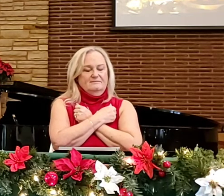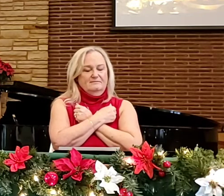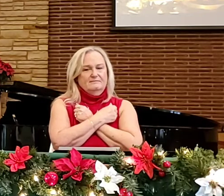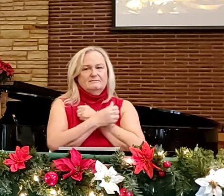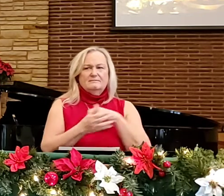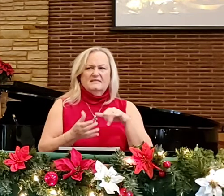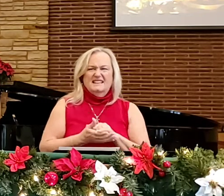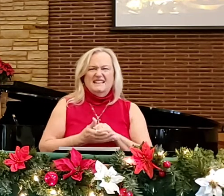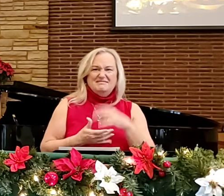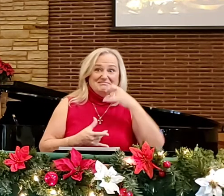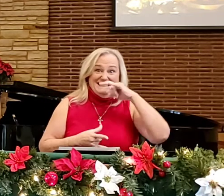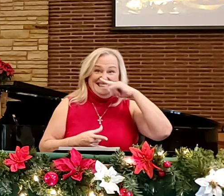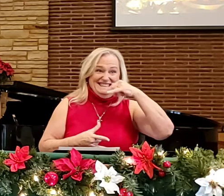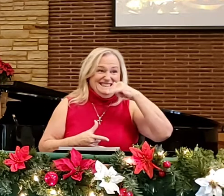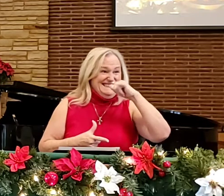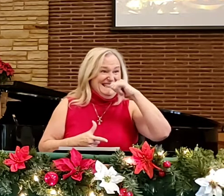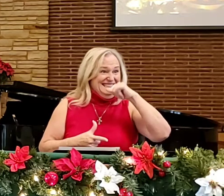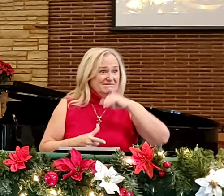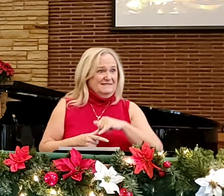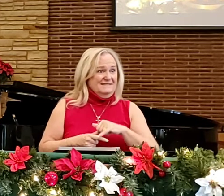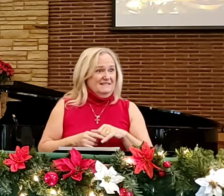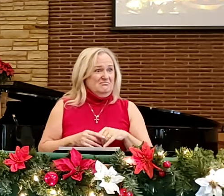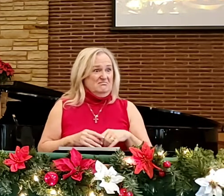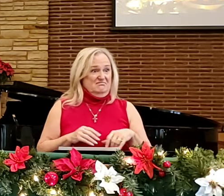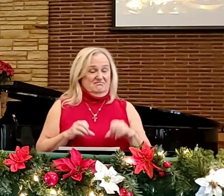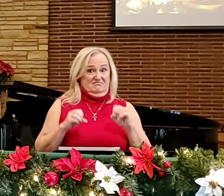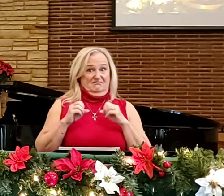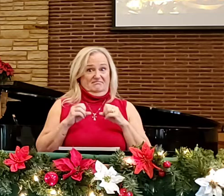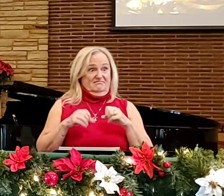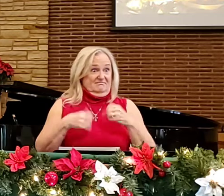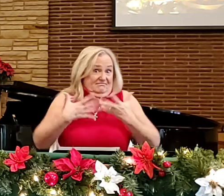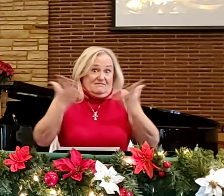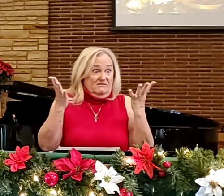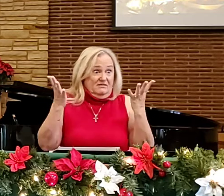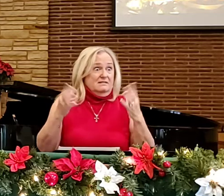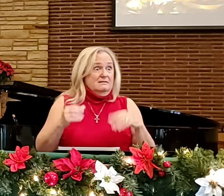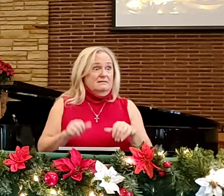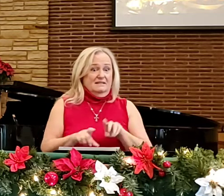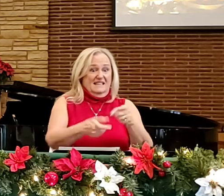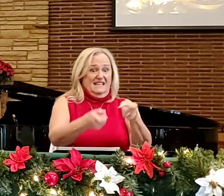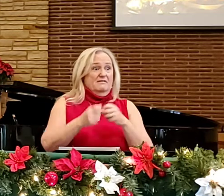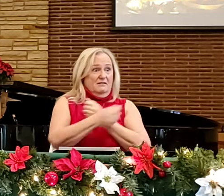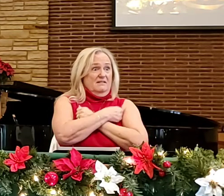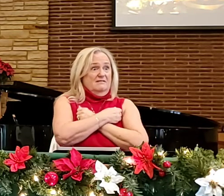Is that too corny? Too obvious? The gift of love?